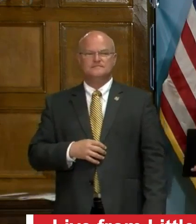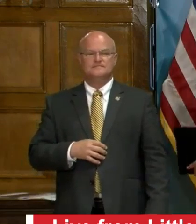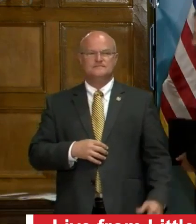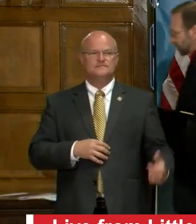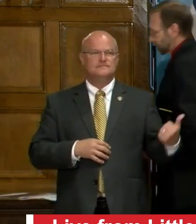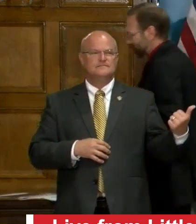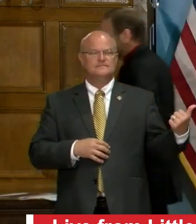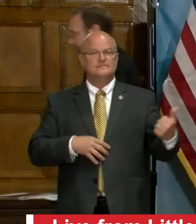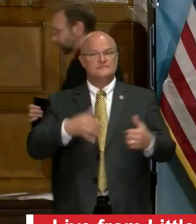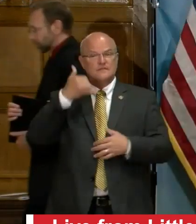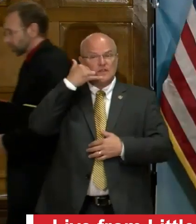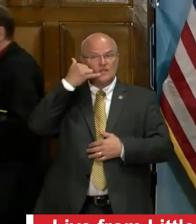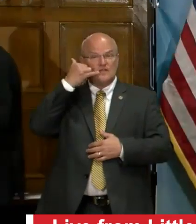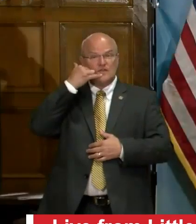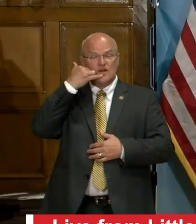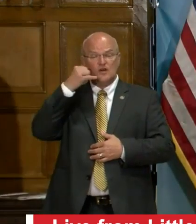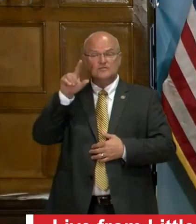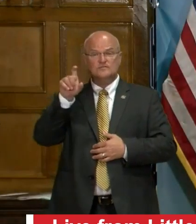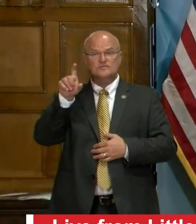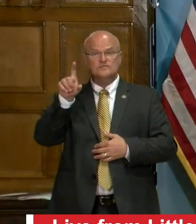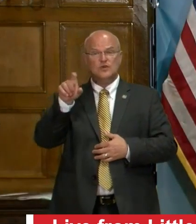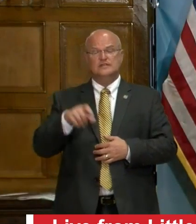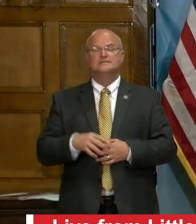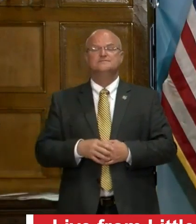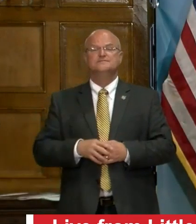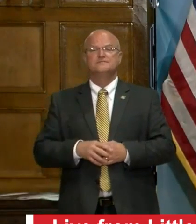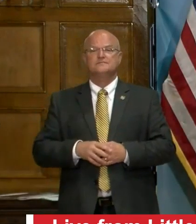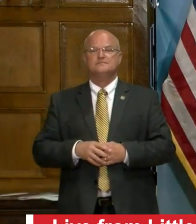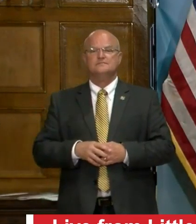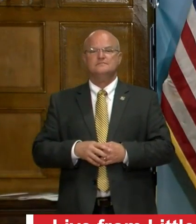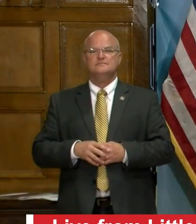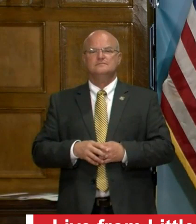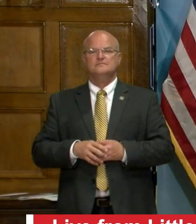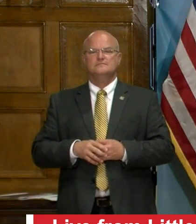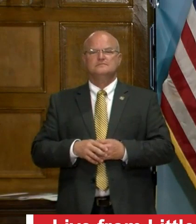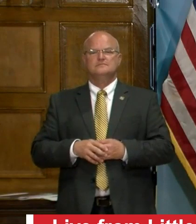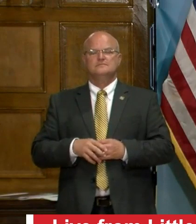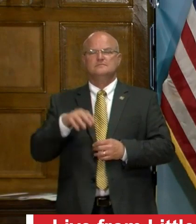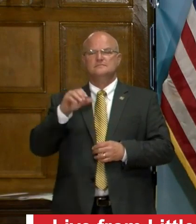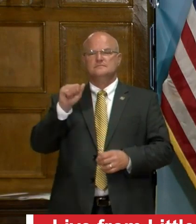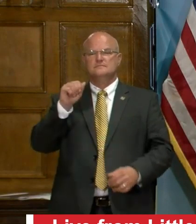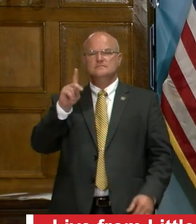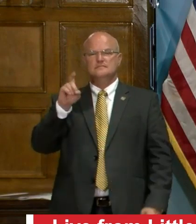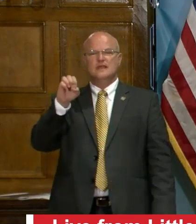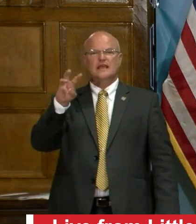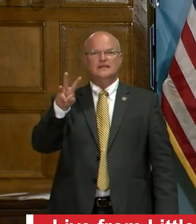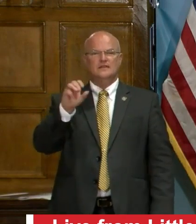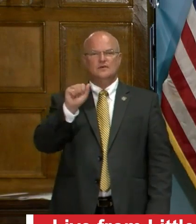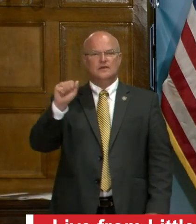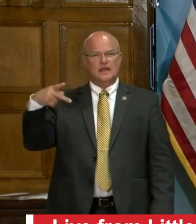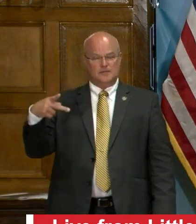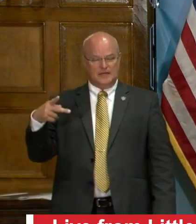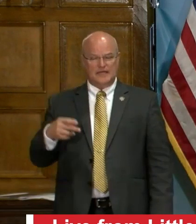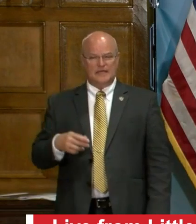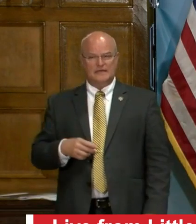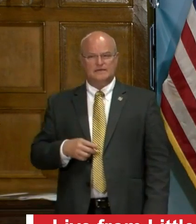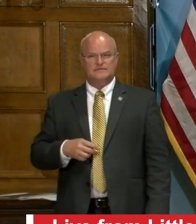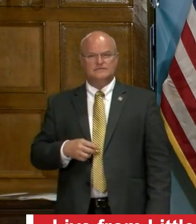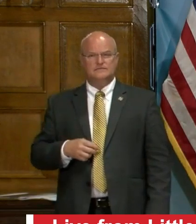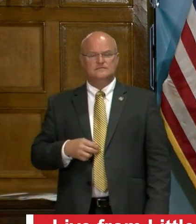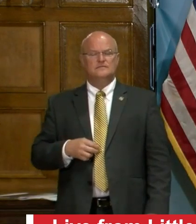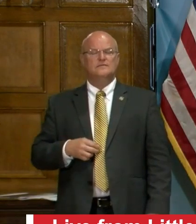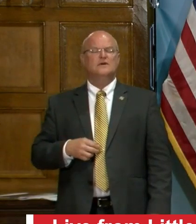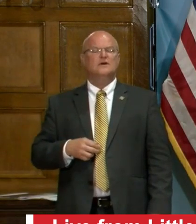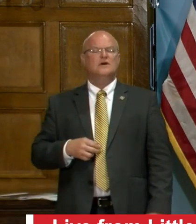me go remotely. Are there any questions remotely? Yeah, Governor, this is Andrew with AP. Wanted to ask you